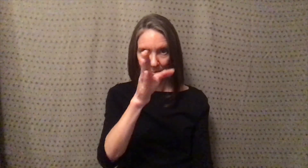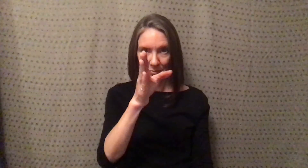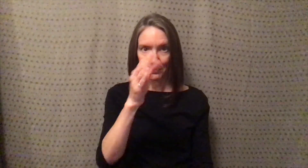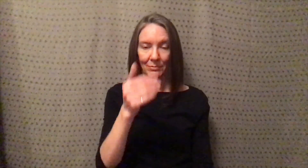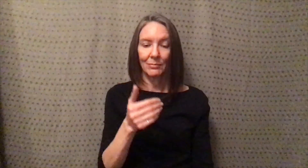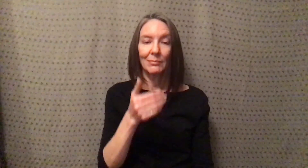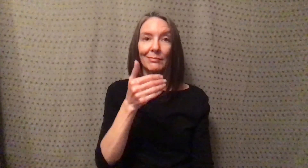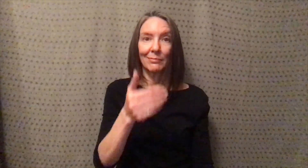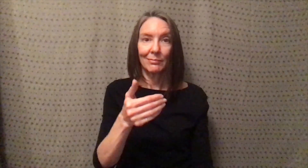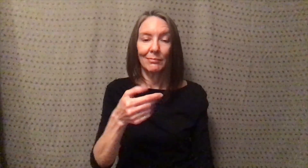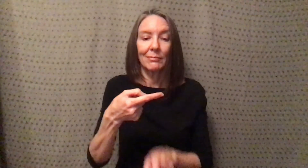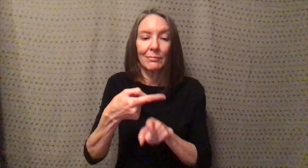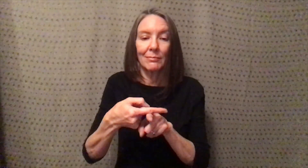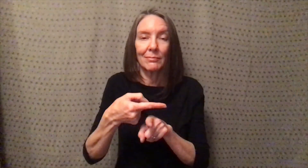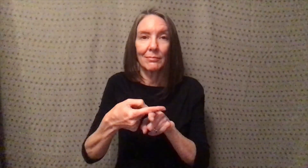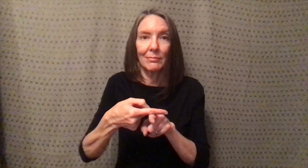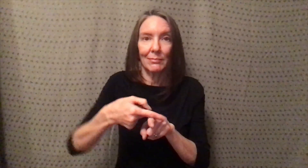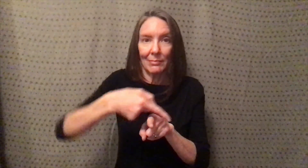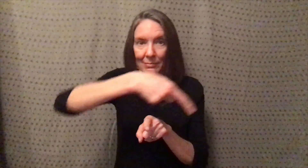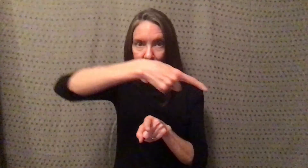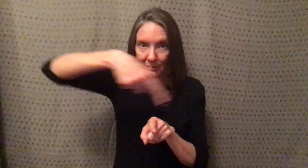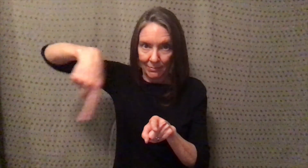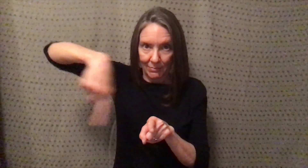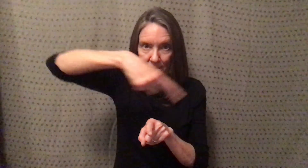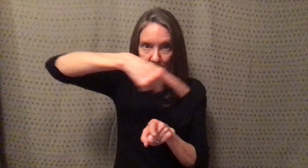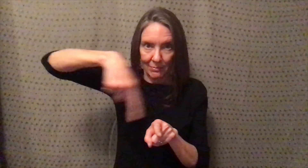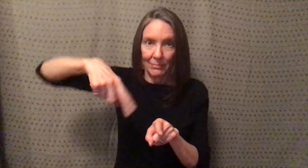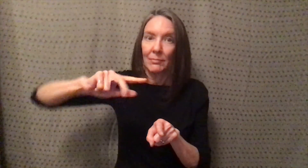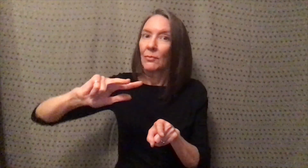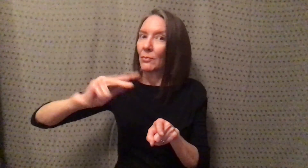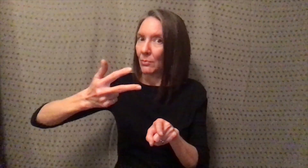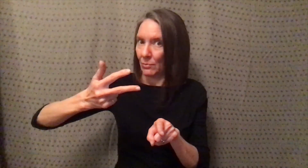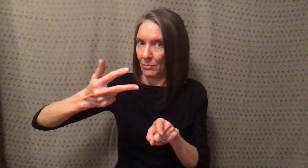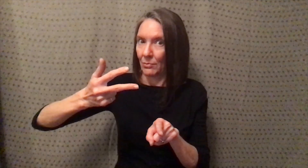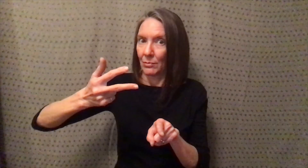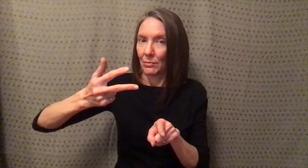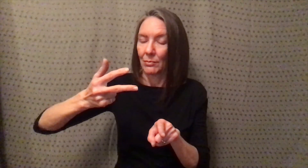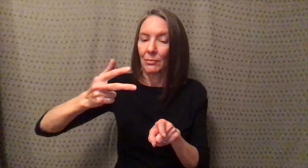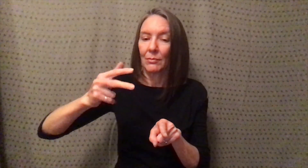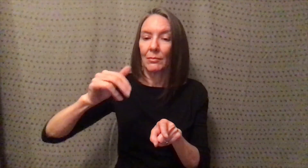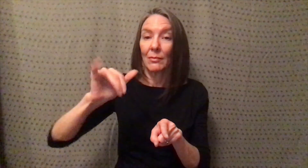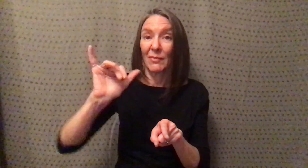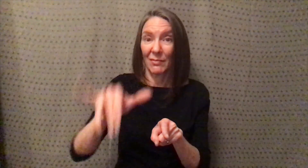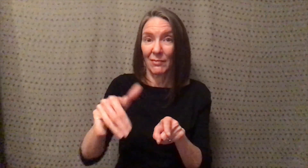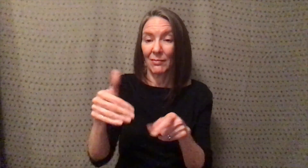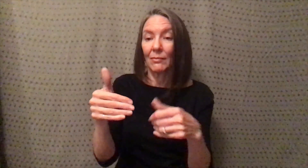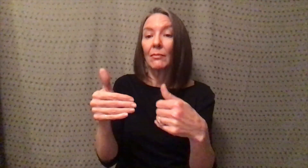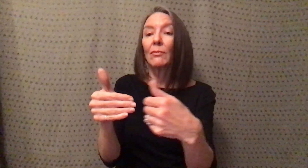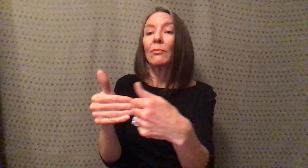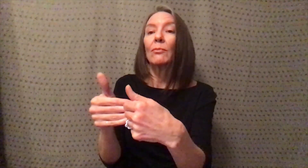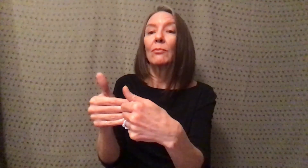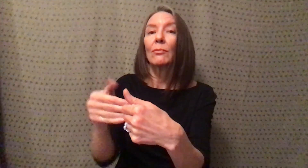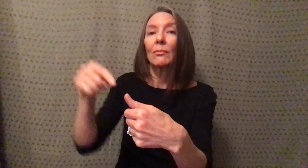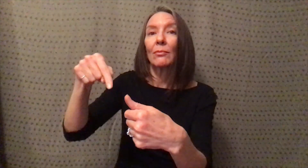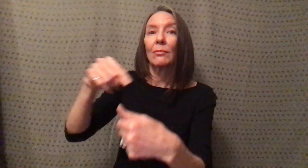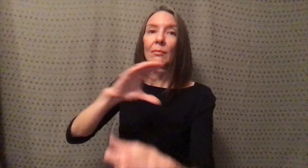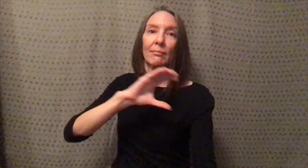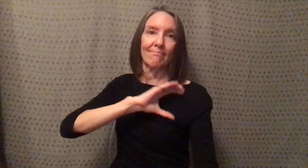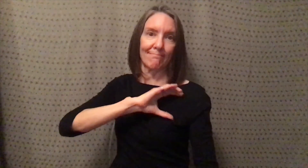Go straight to the next intersection, which is 3rd Street. And at that intersection on the